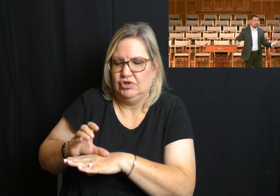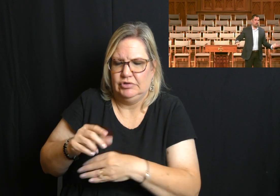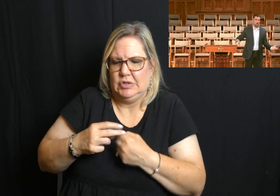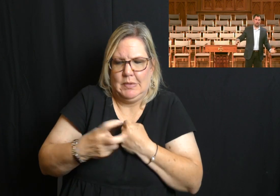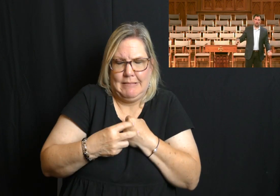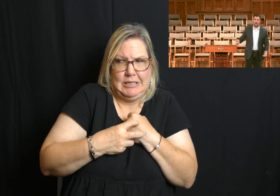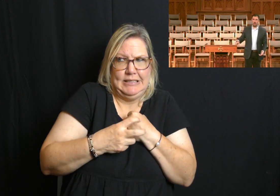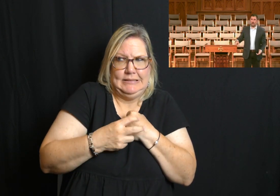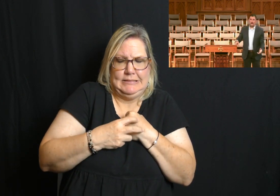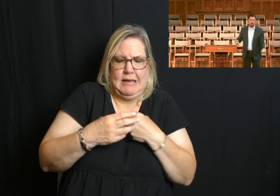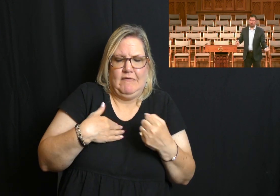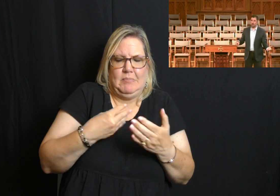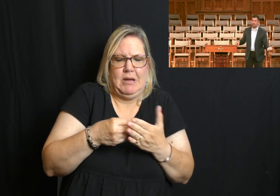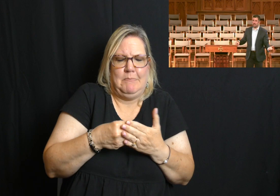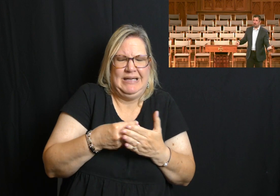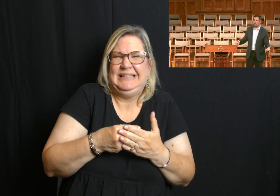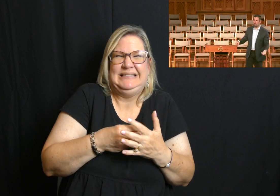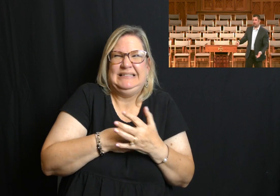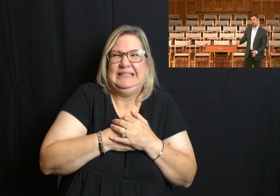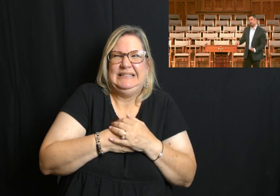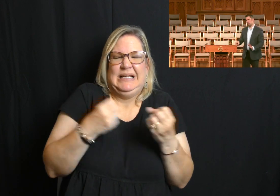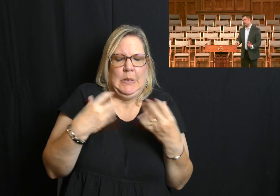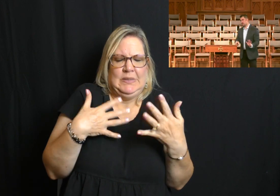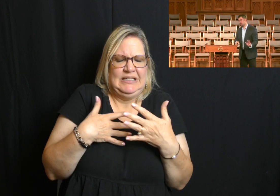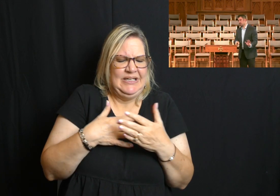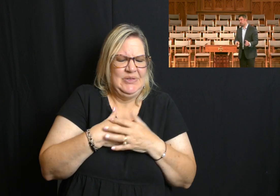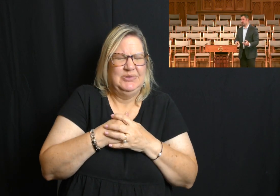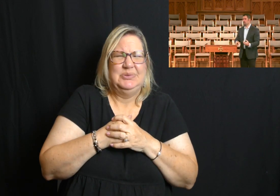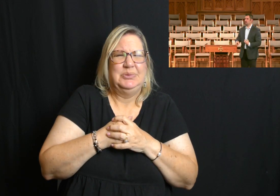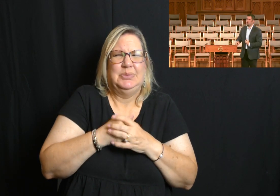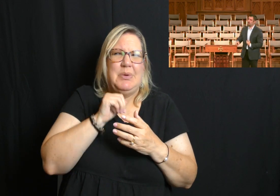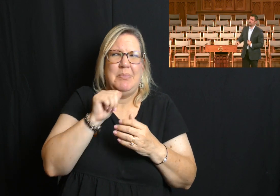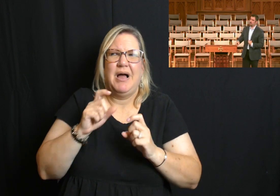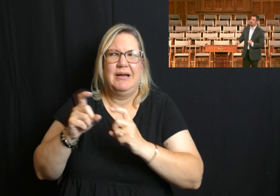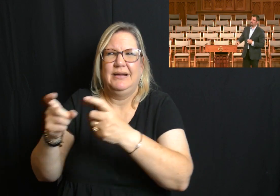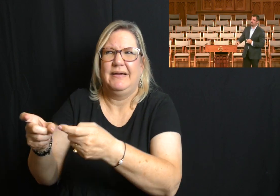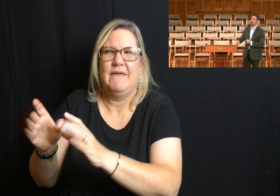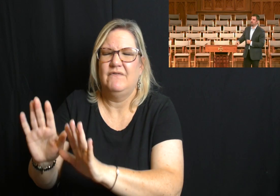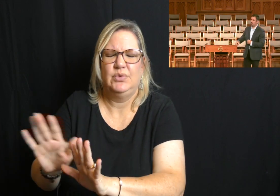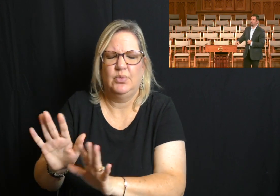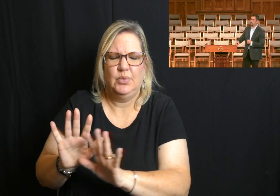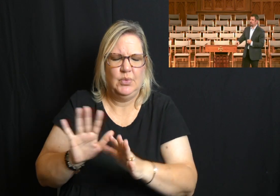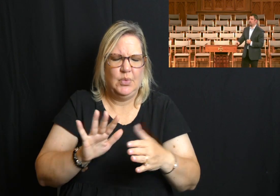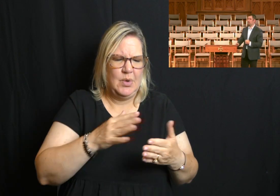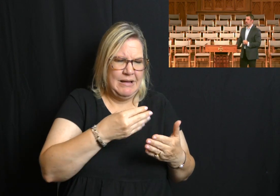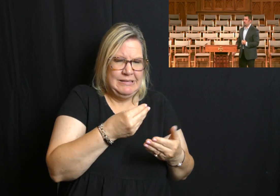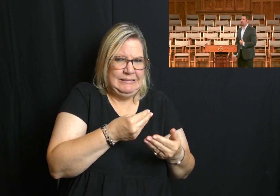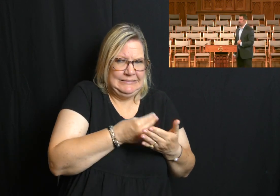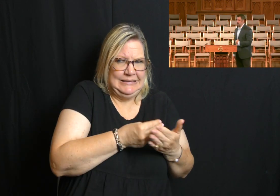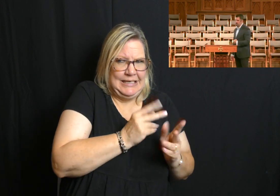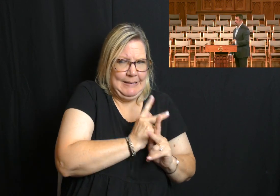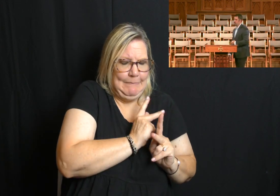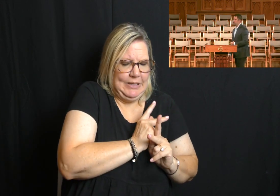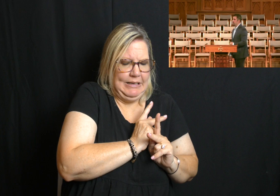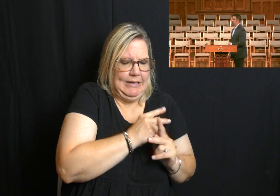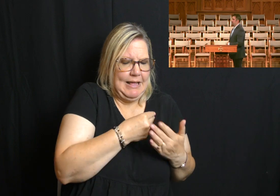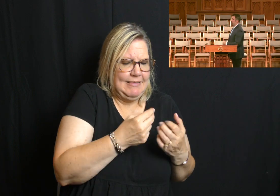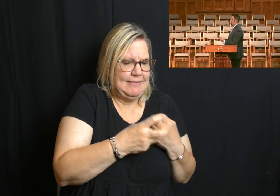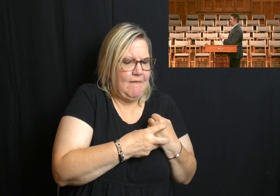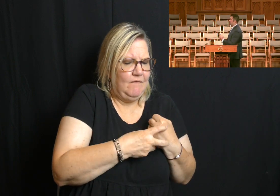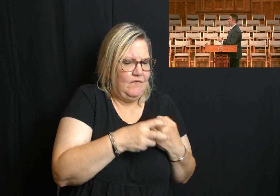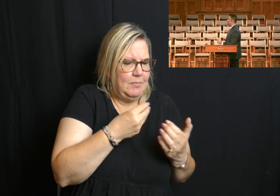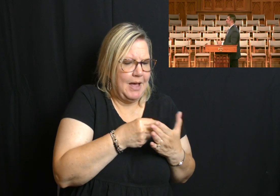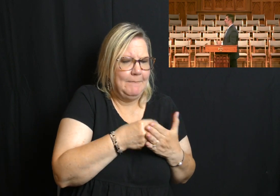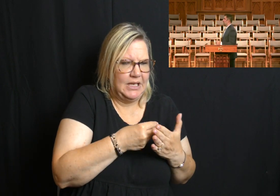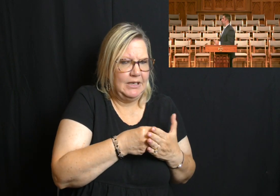have any money. How am I going to take care of my family? Maybe I shouldn't give, you know, because that 10% is going to hit me hard later. Let